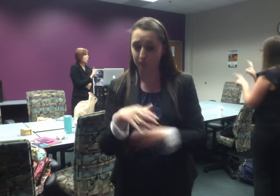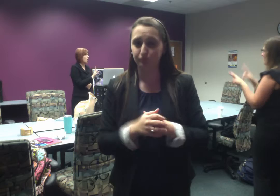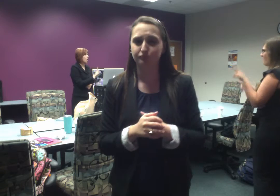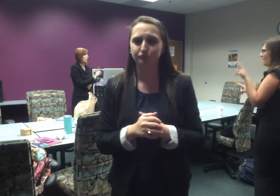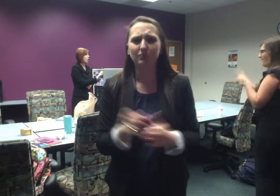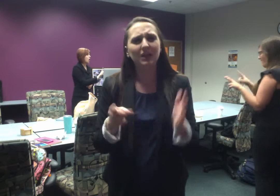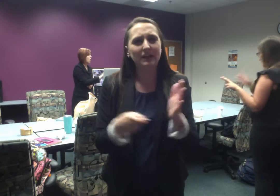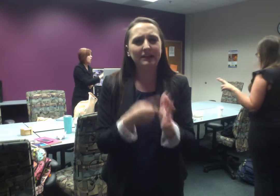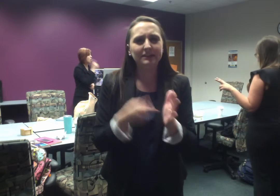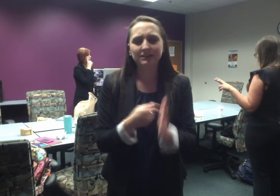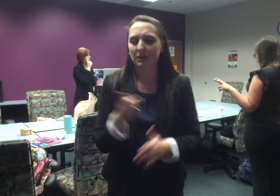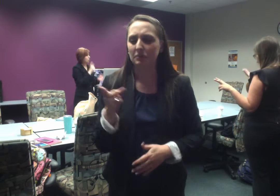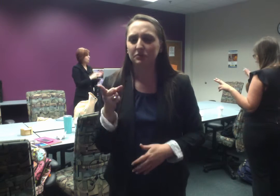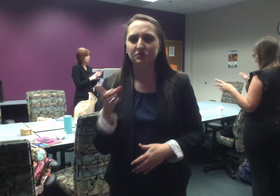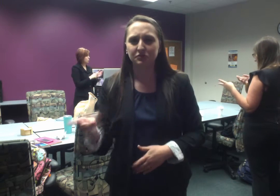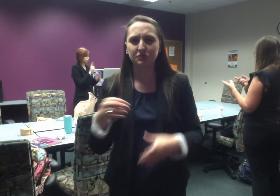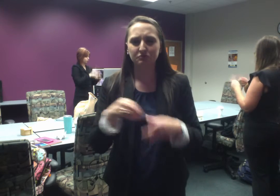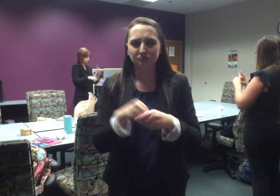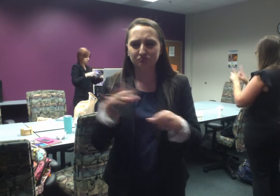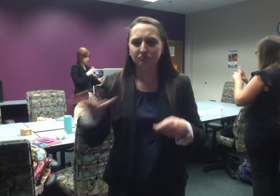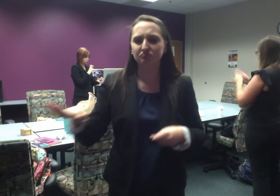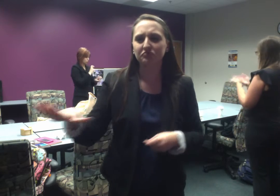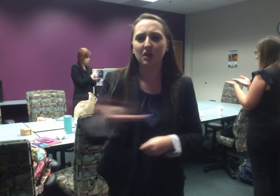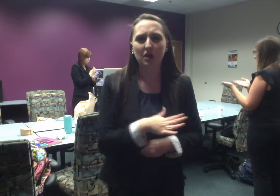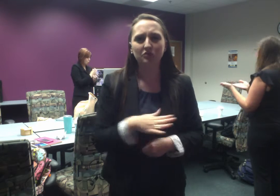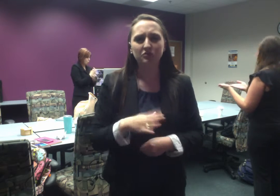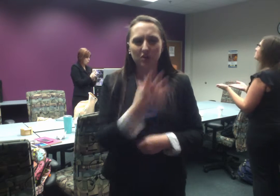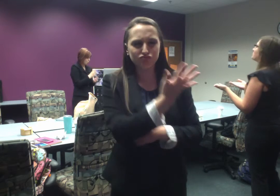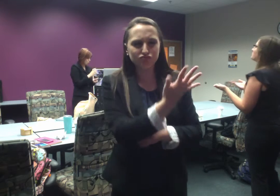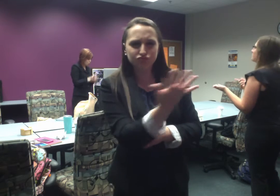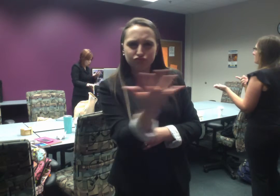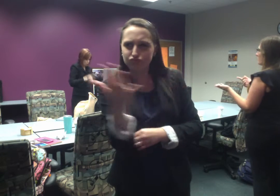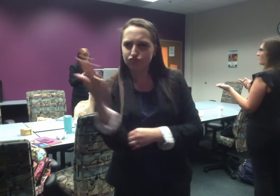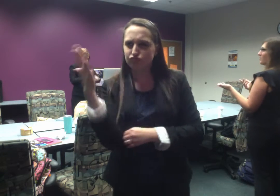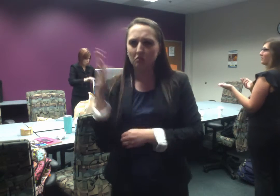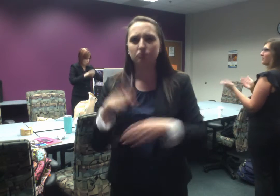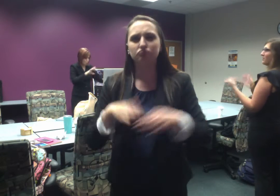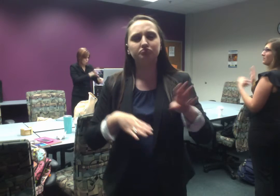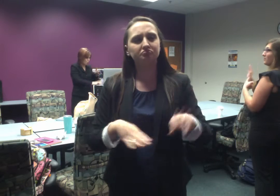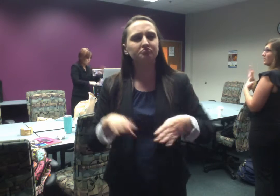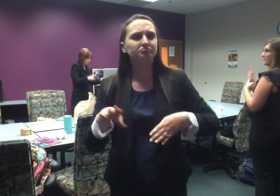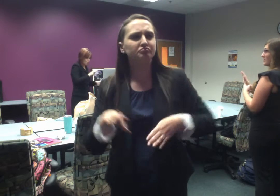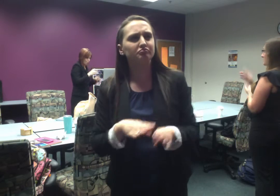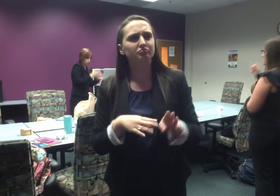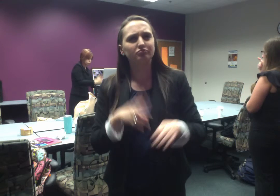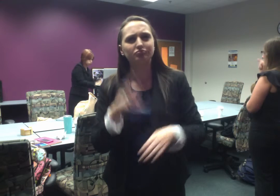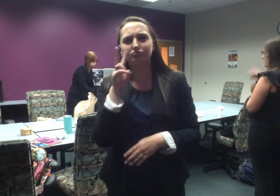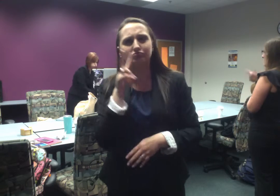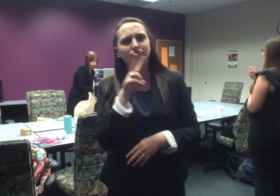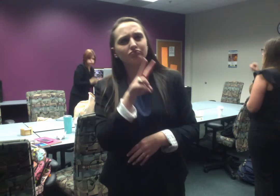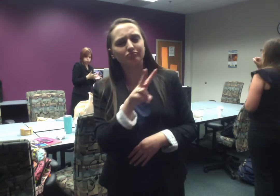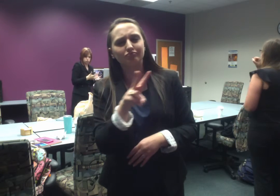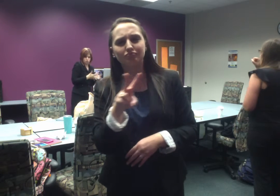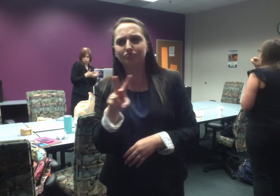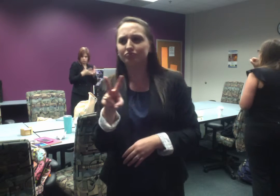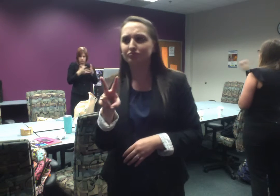them up and she would take them back to her studio and she would paint them. And she especially loved to hold the bones up into the sky. If you've ever